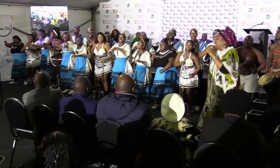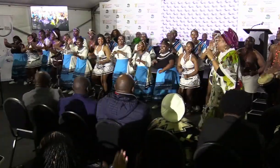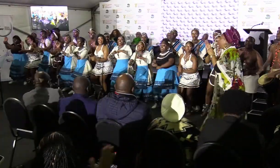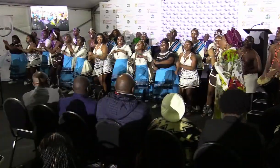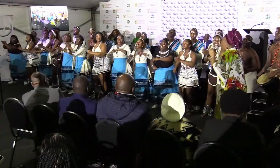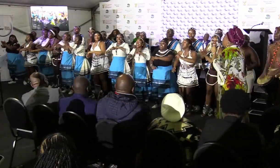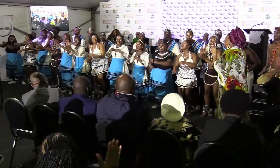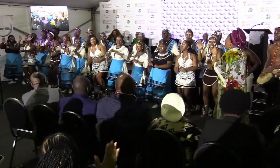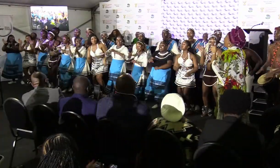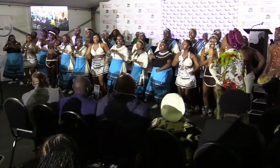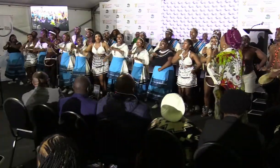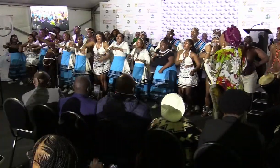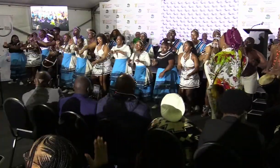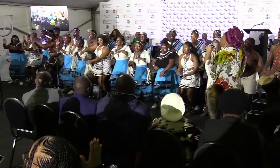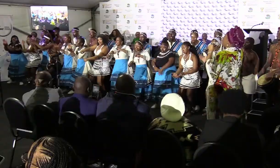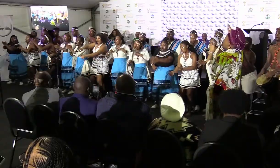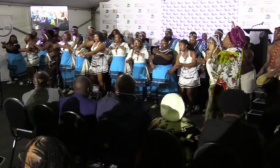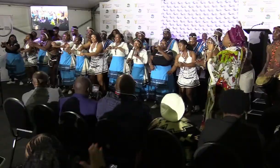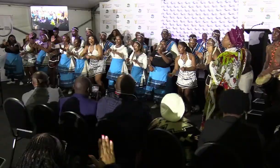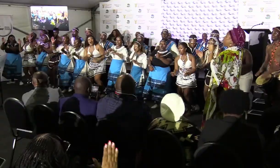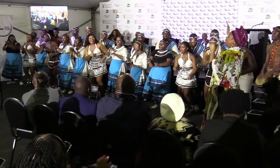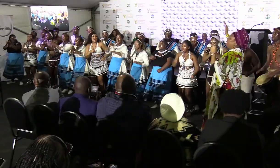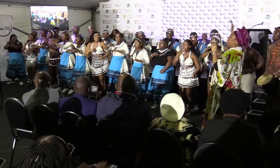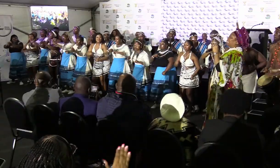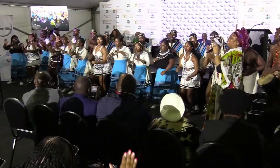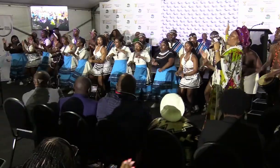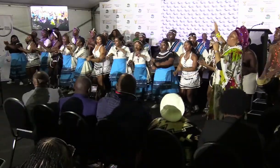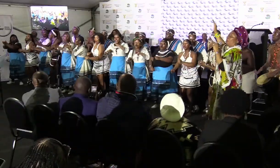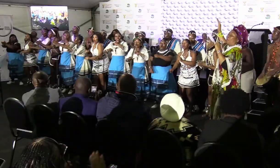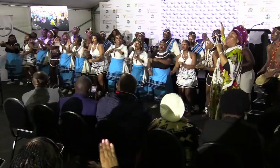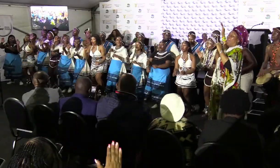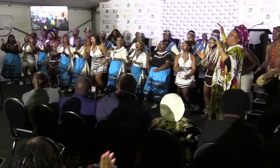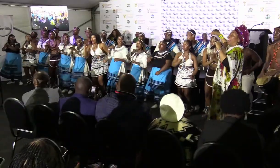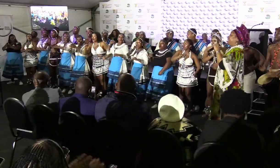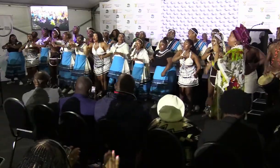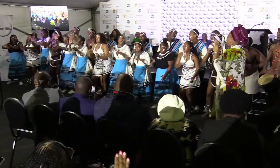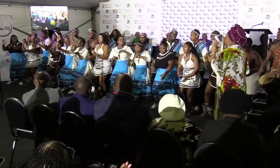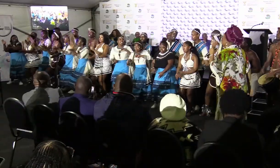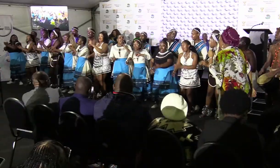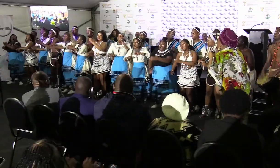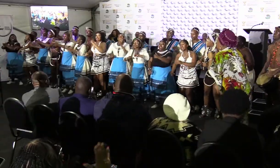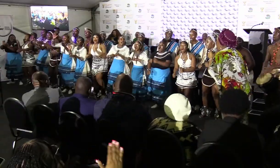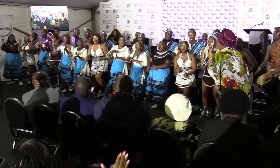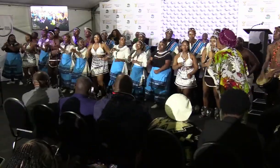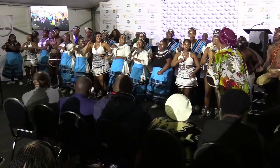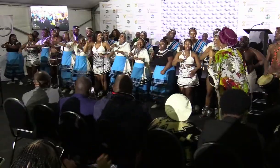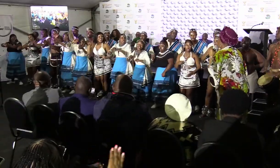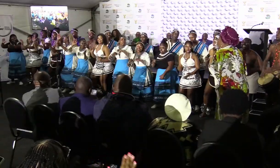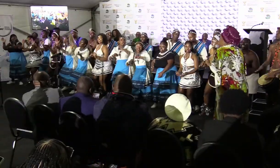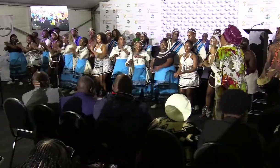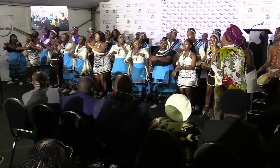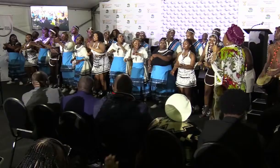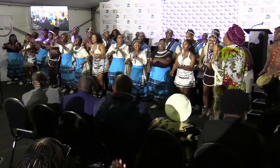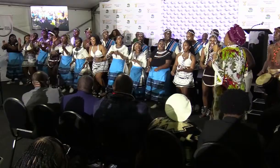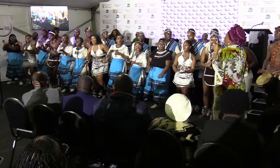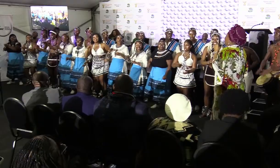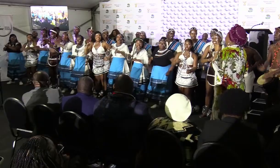andiqiniseke sithi vumani bo sithi vumani